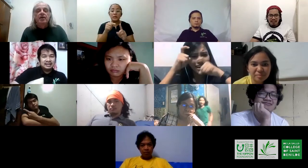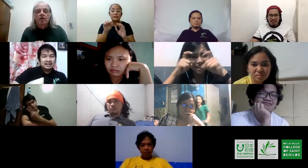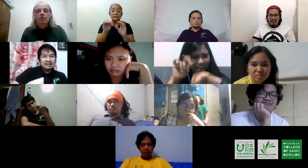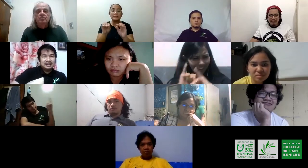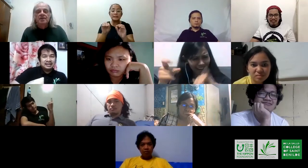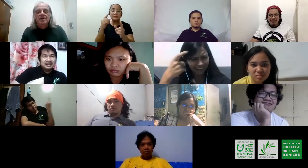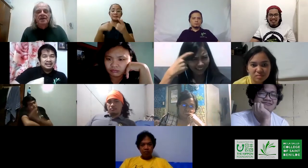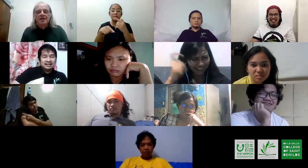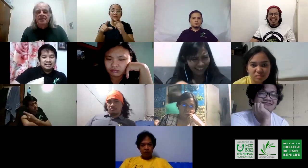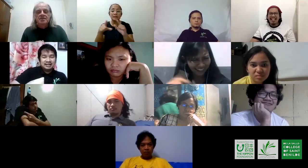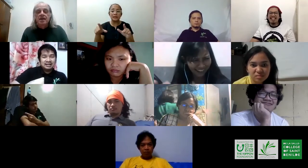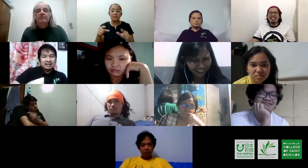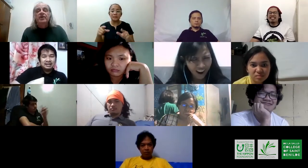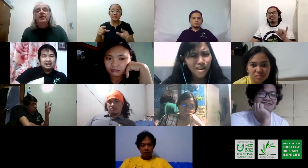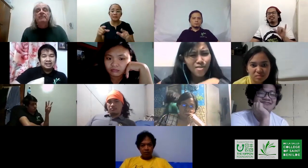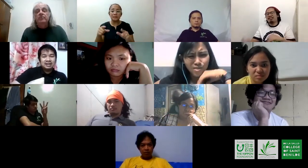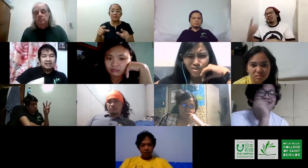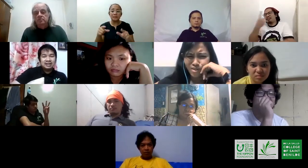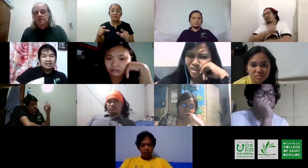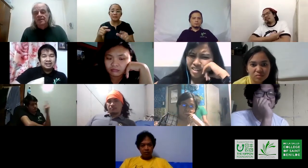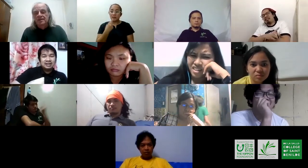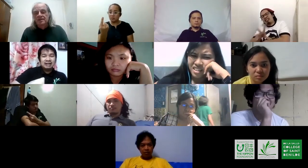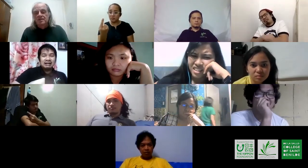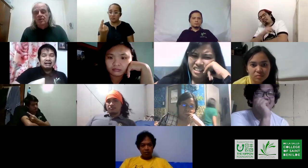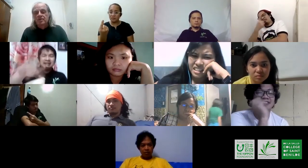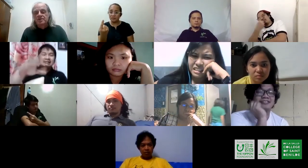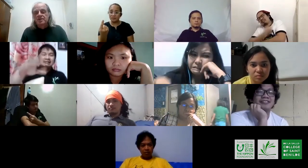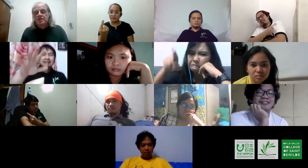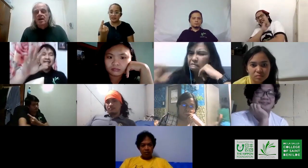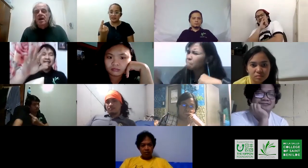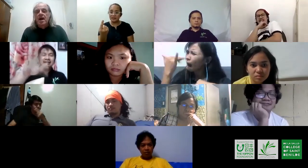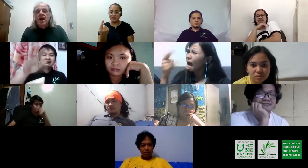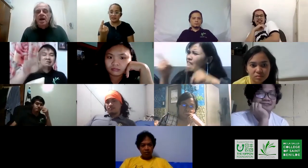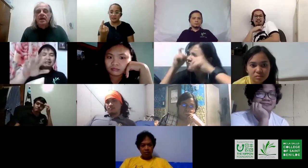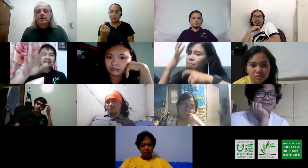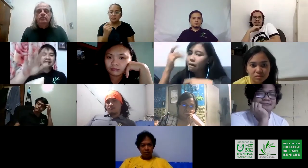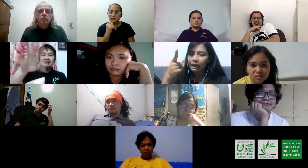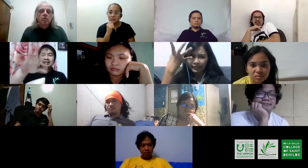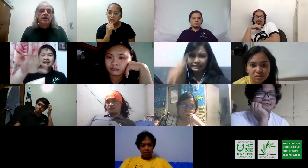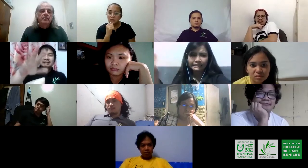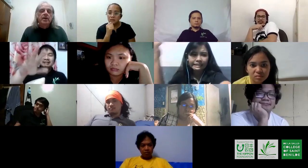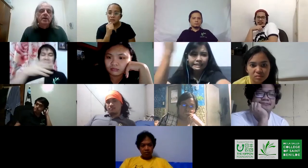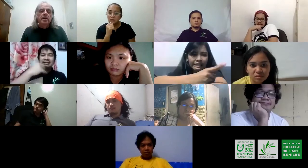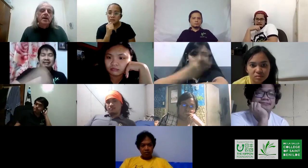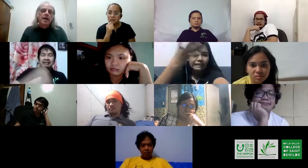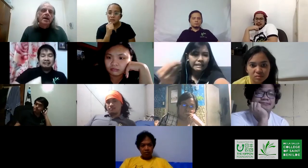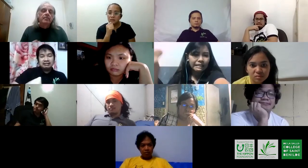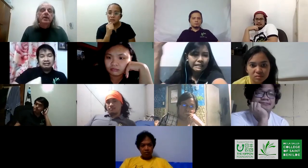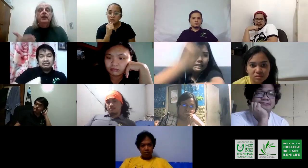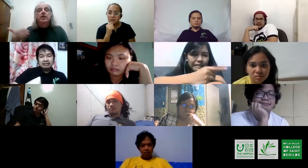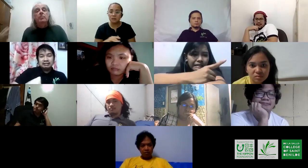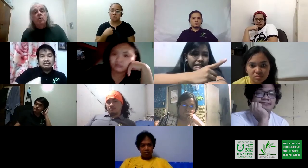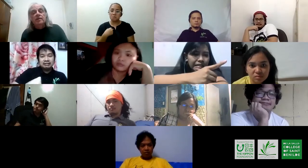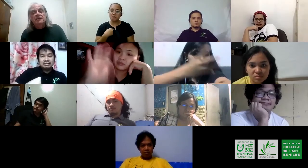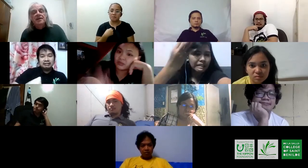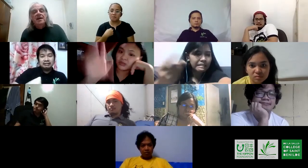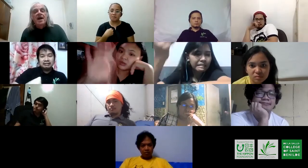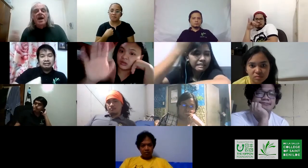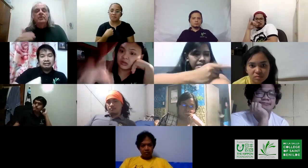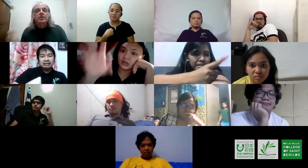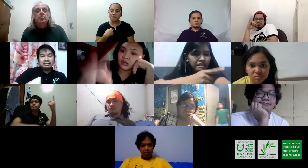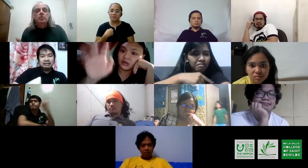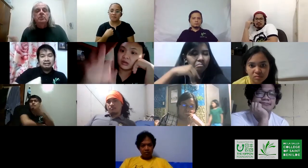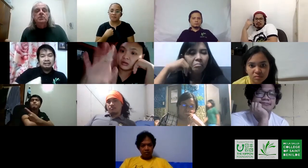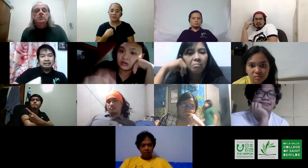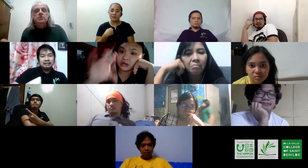me alone is not very helpful. So is it I born America, I America born?